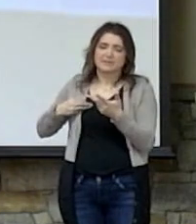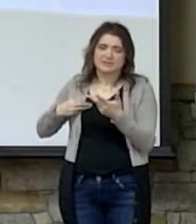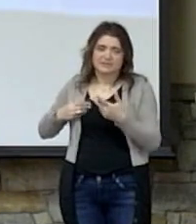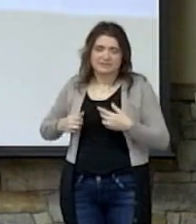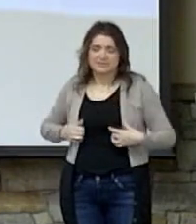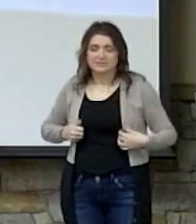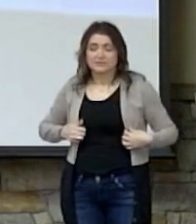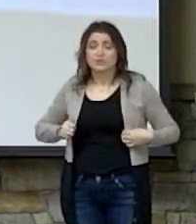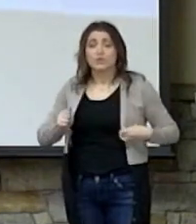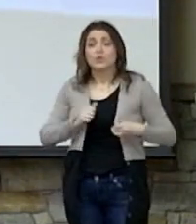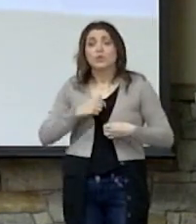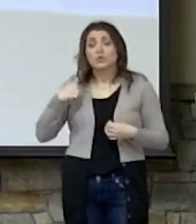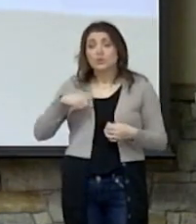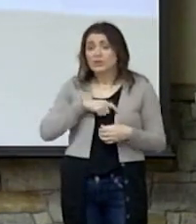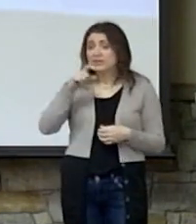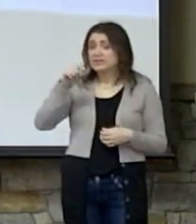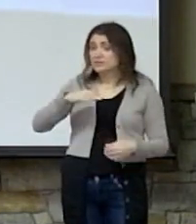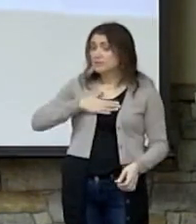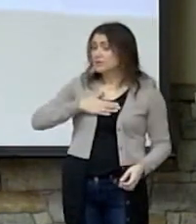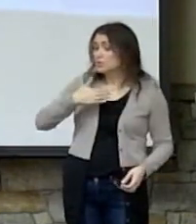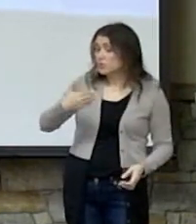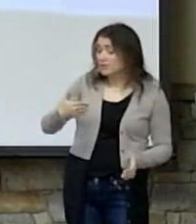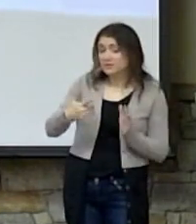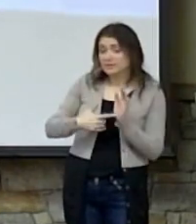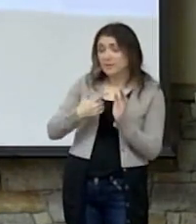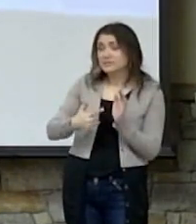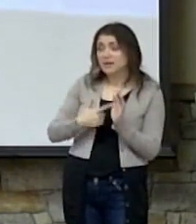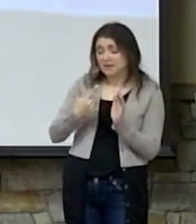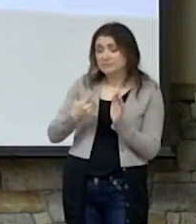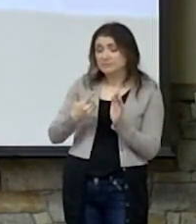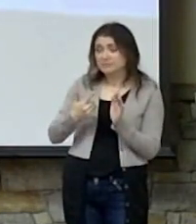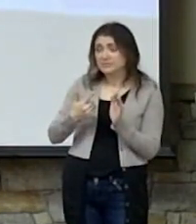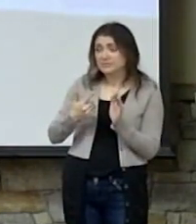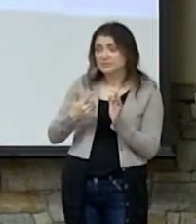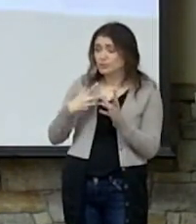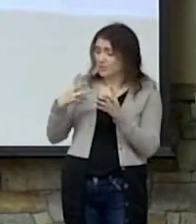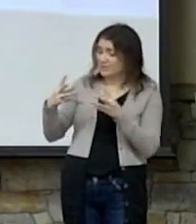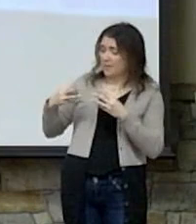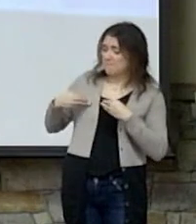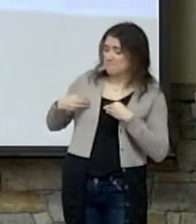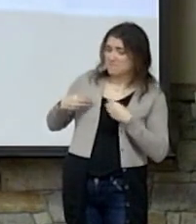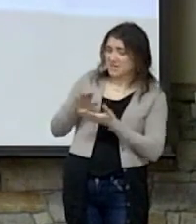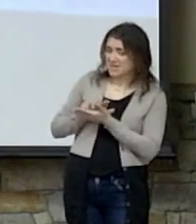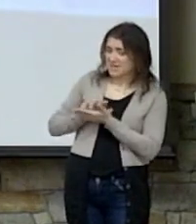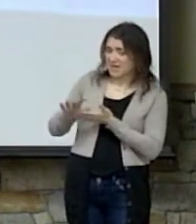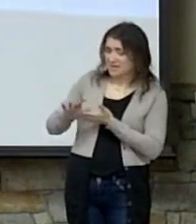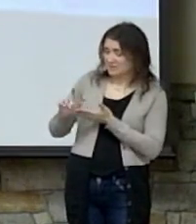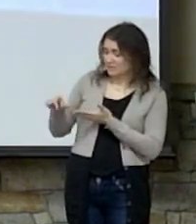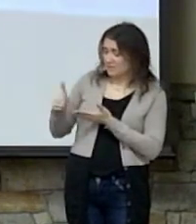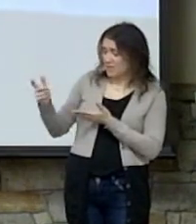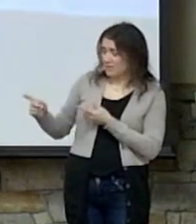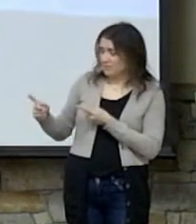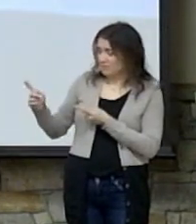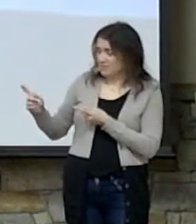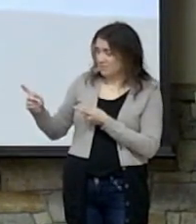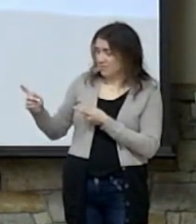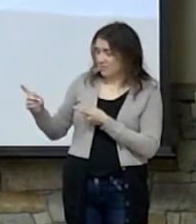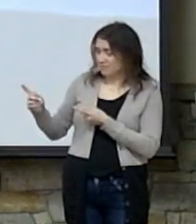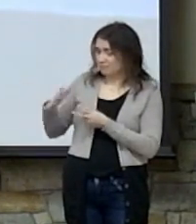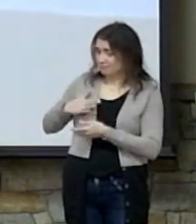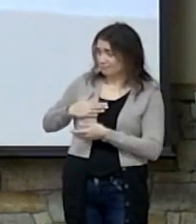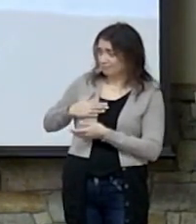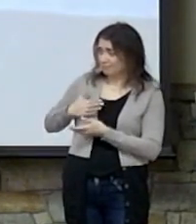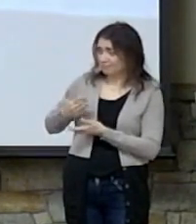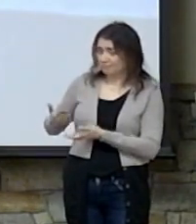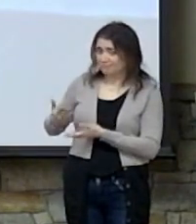We have to be willing sometimes in our own lives to accept kindness from others, don't we? Again, I think about how